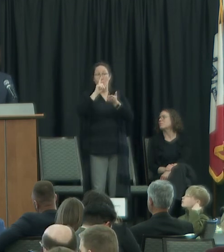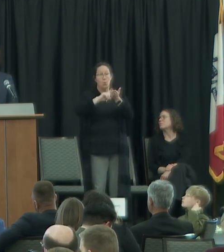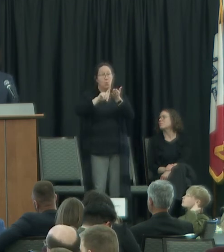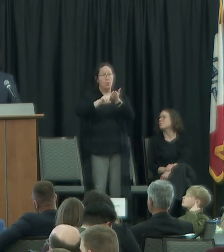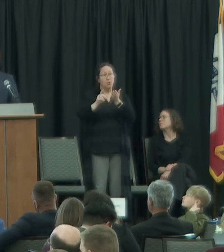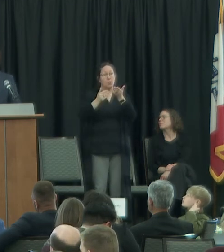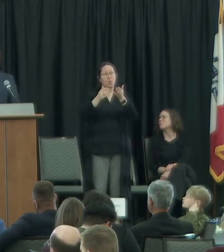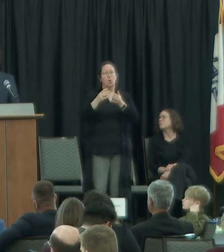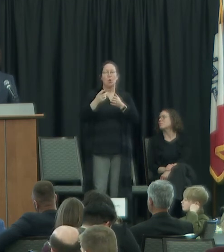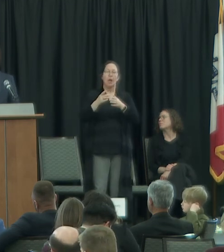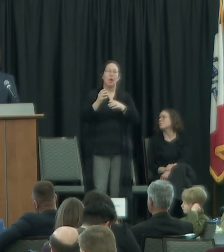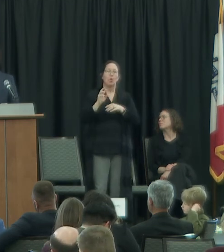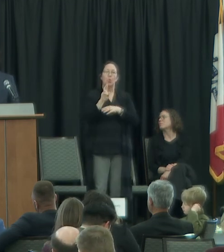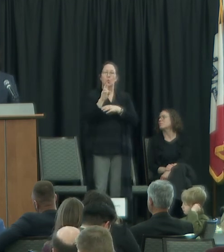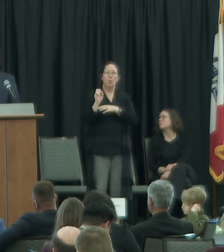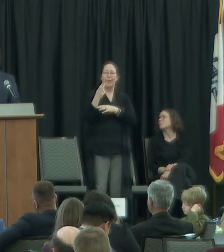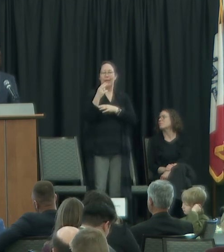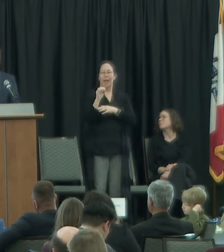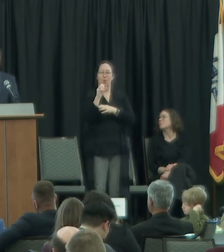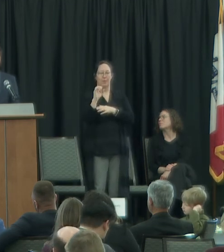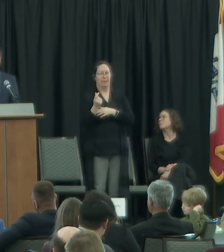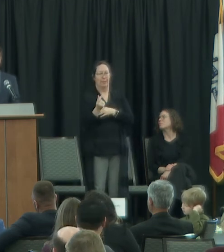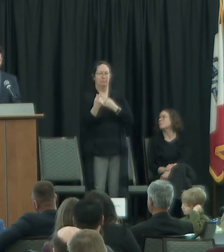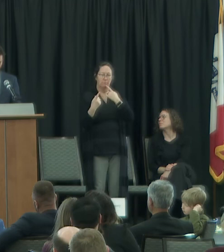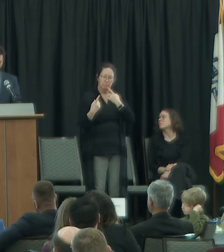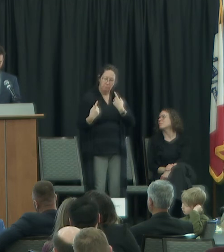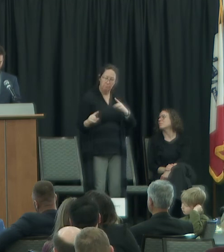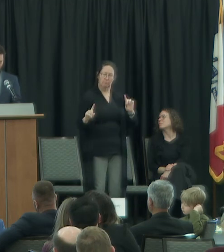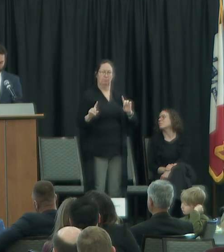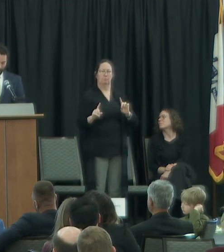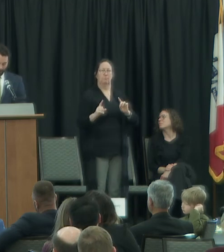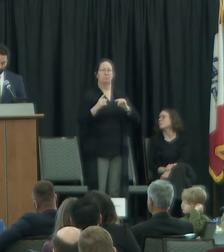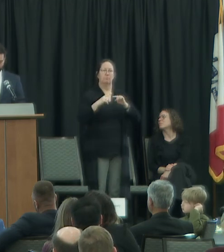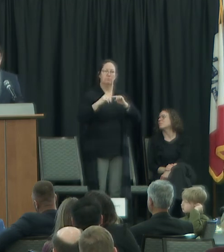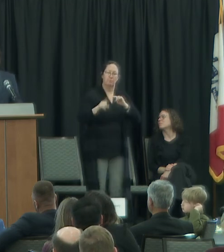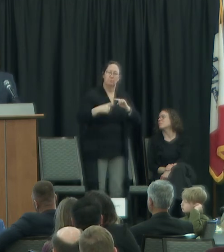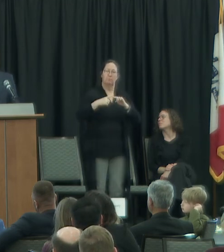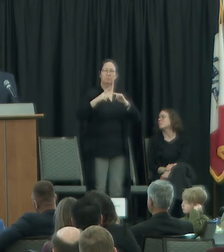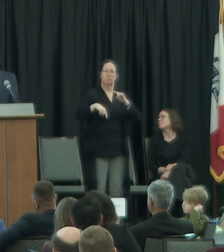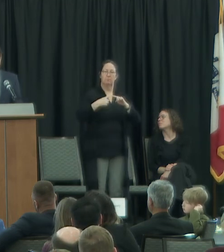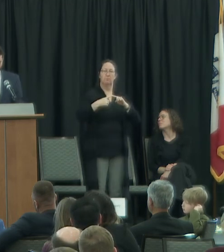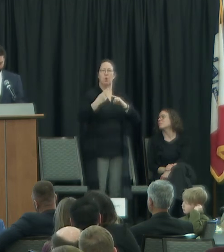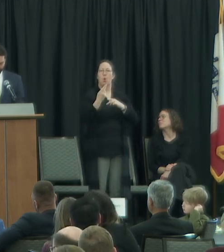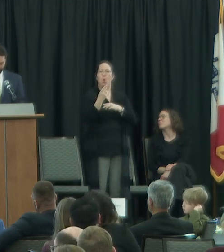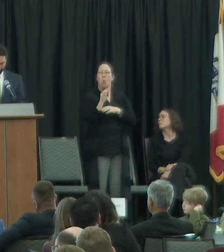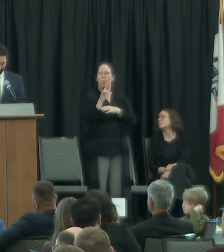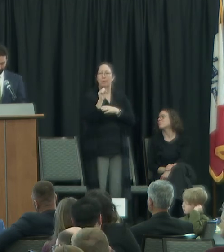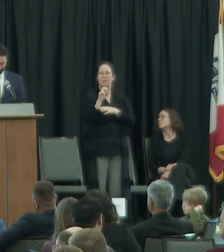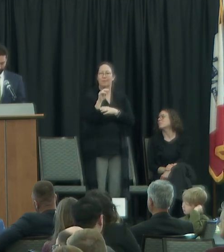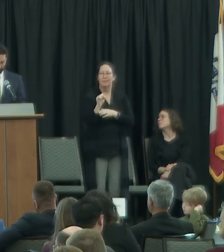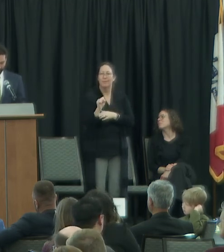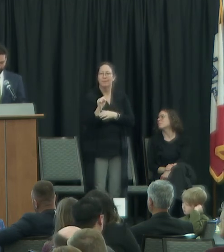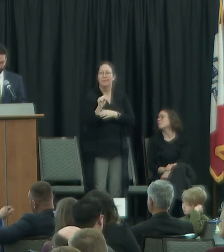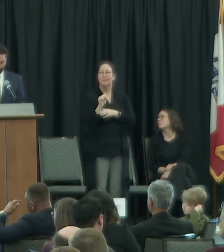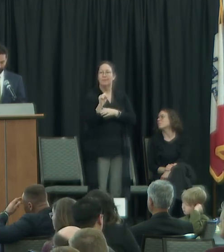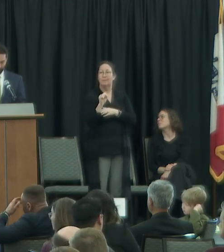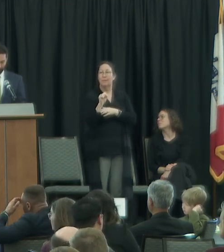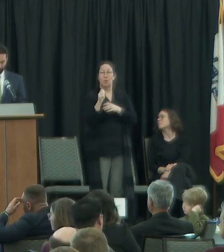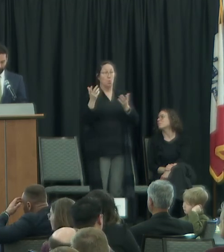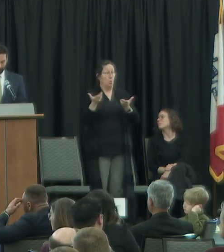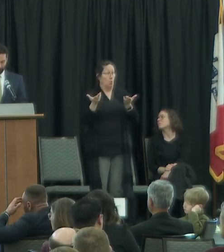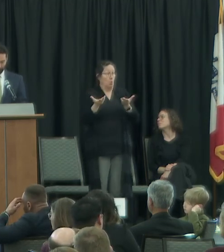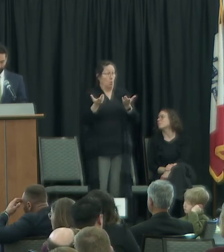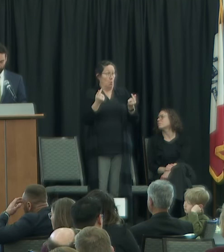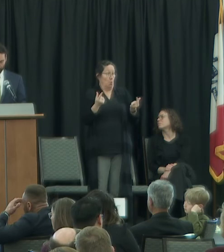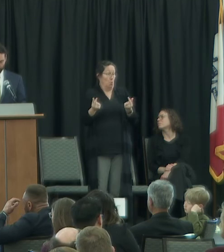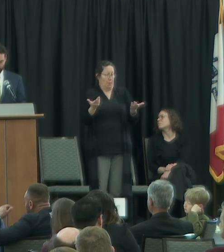suggests rapid rehousing is very effective at ending repeat houselessness or homelessness. Are we doing in Lynn County